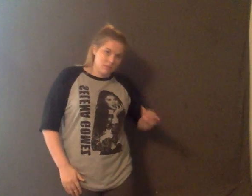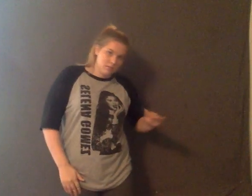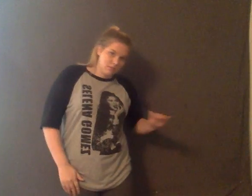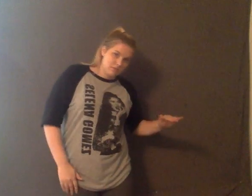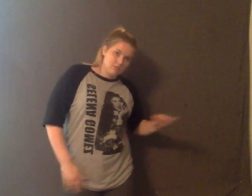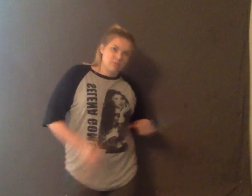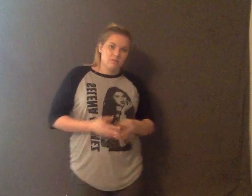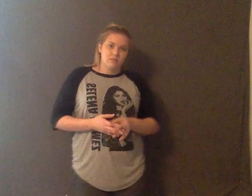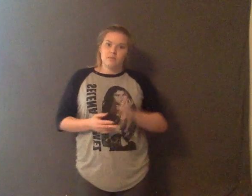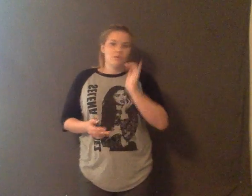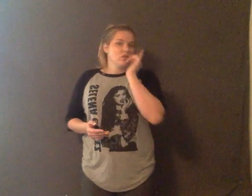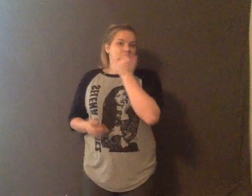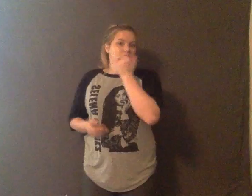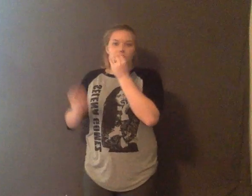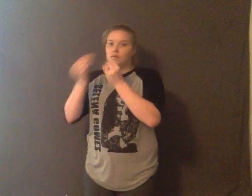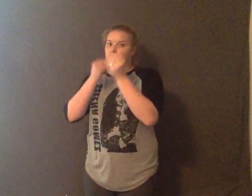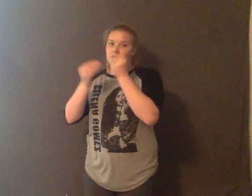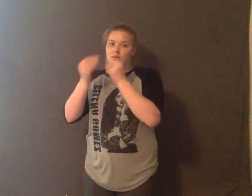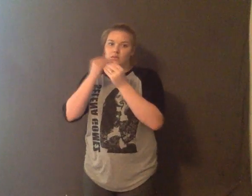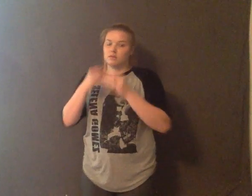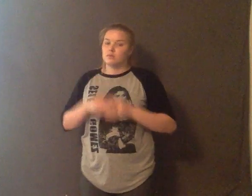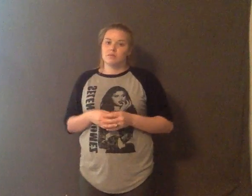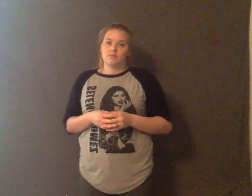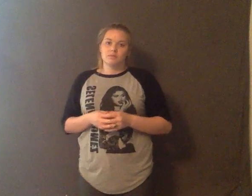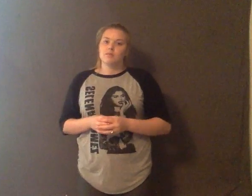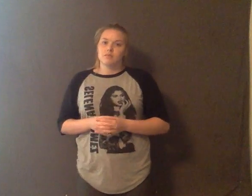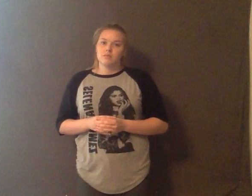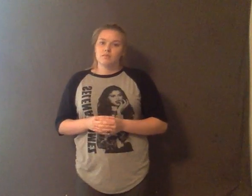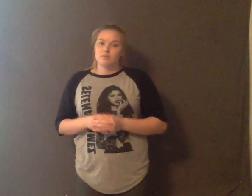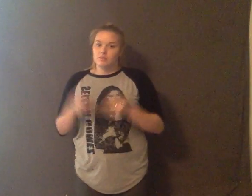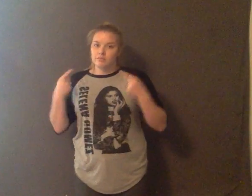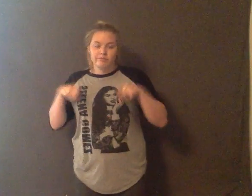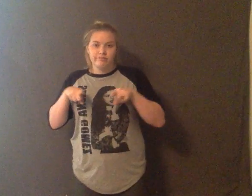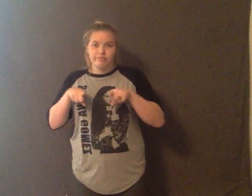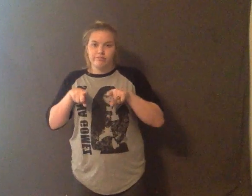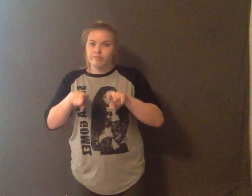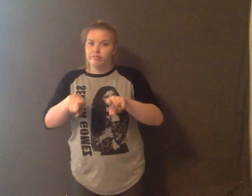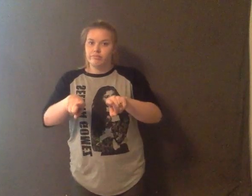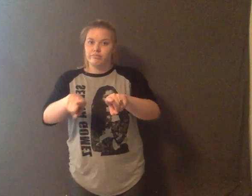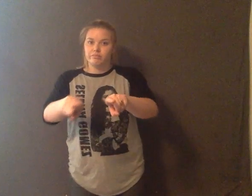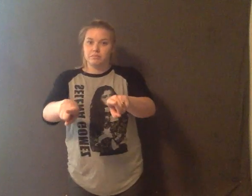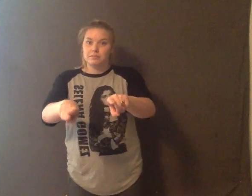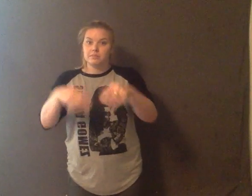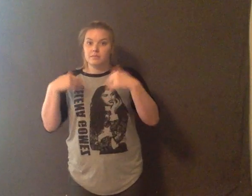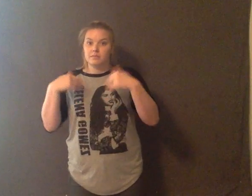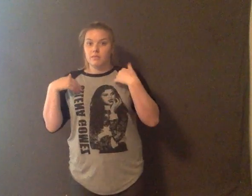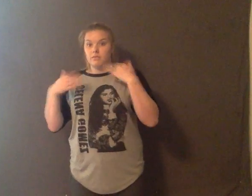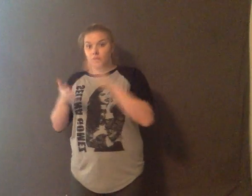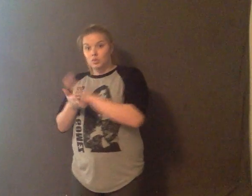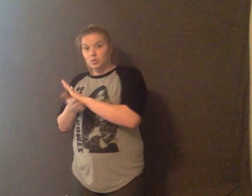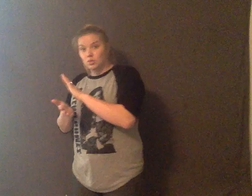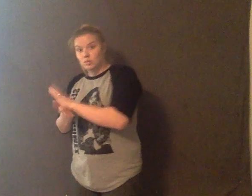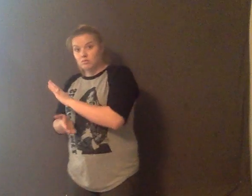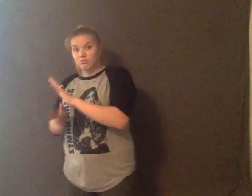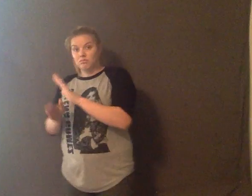the wrong kinds of foods. So there's all kinds of parallels. School districts where processed meats are all over the place. Maybe it's going to be bacon on the